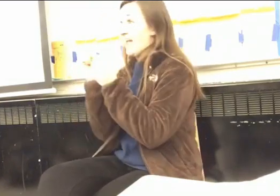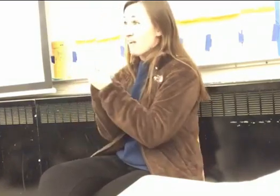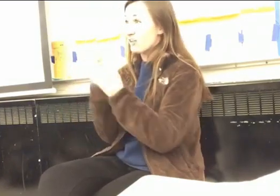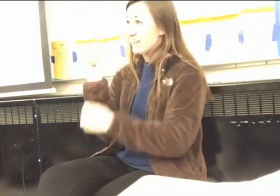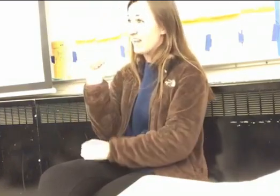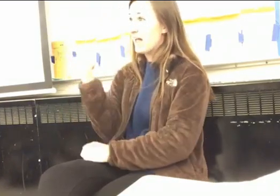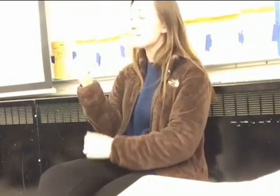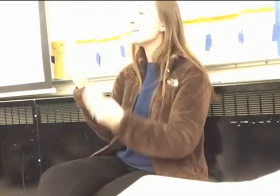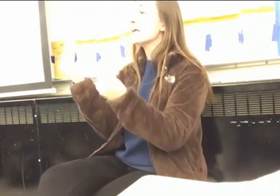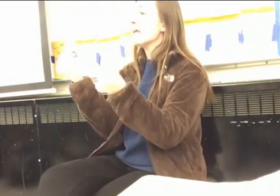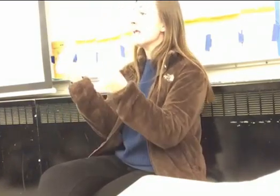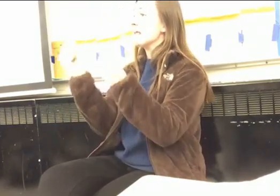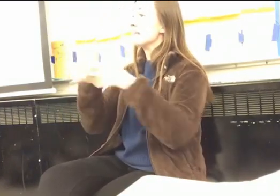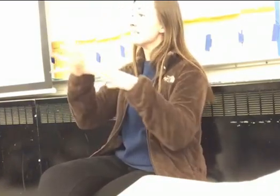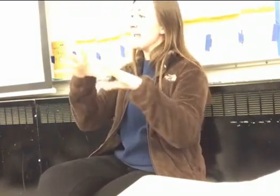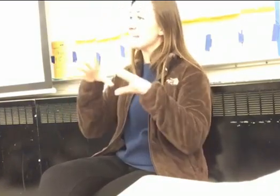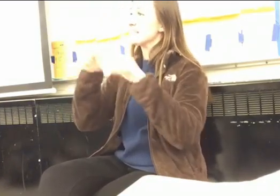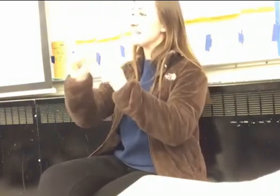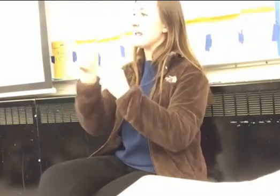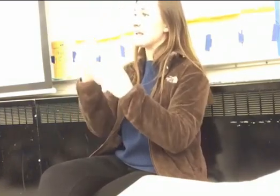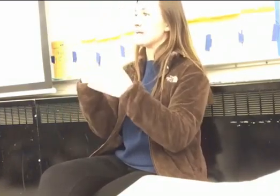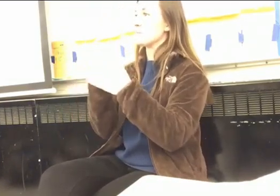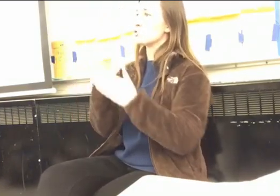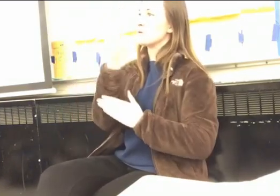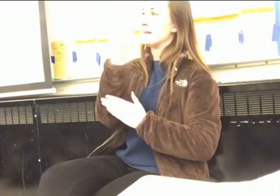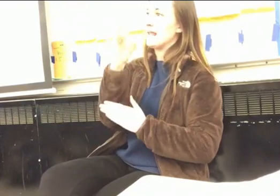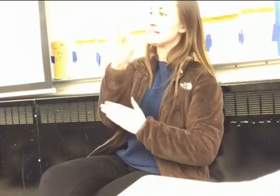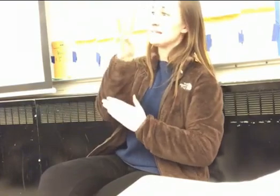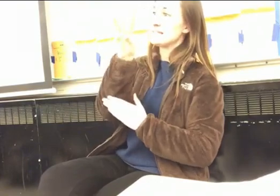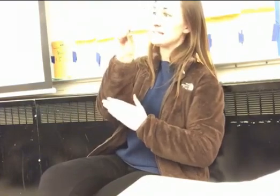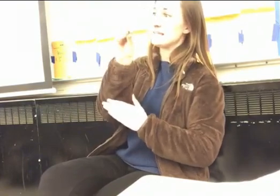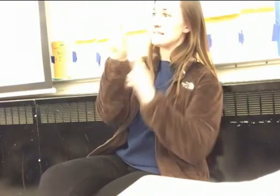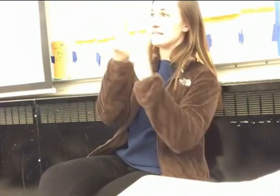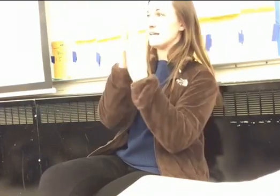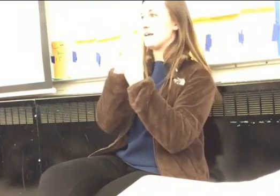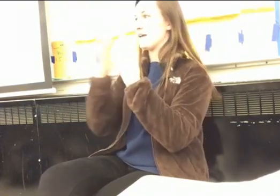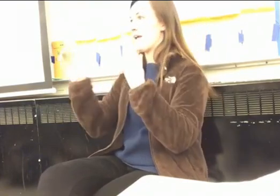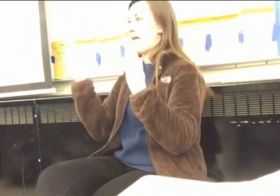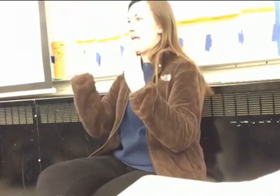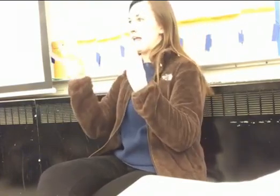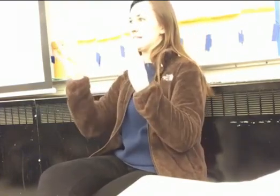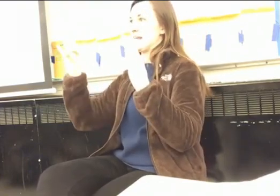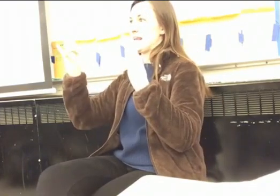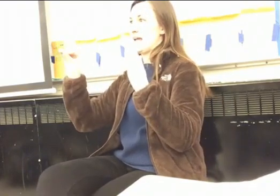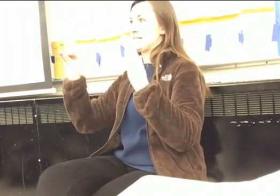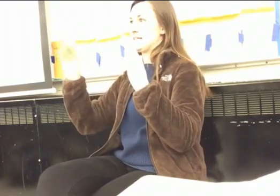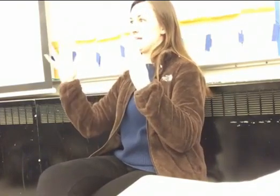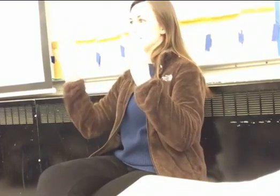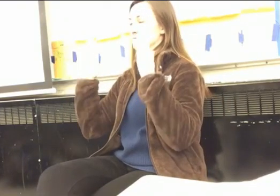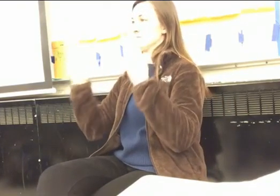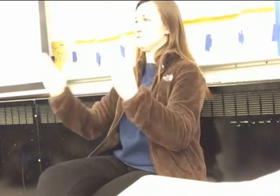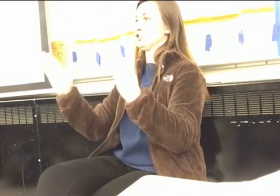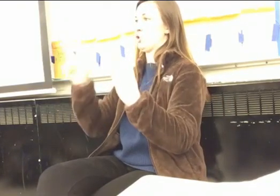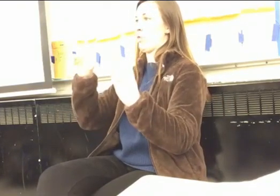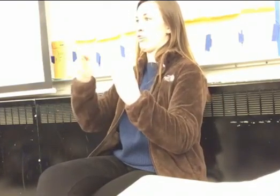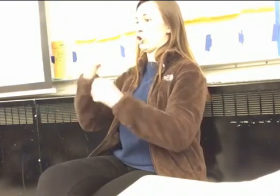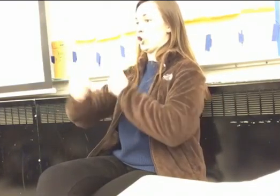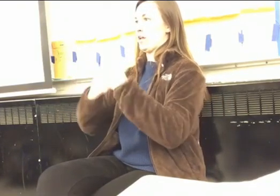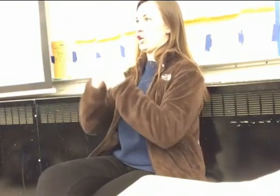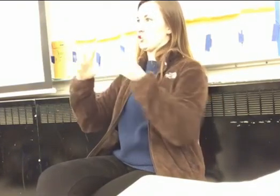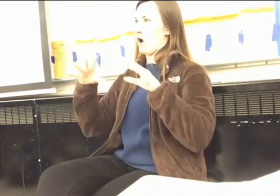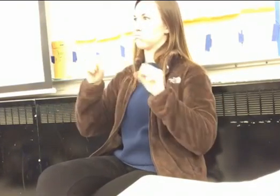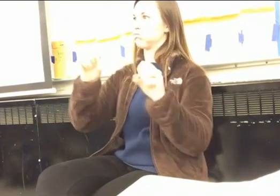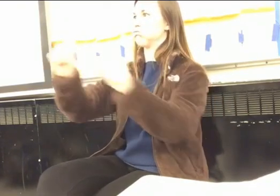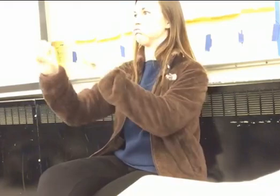land taken between the year 1860 and 1890. So think about all this other land that's about to be taken. Now, when we start